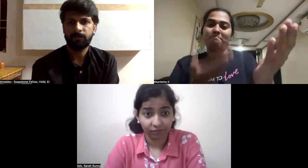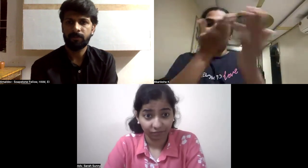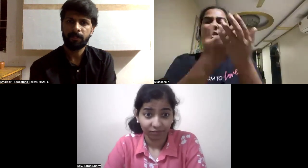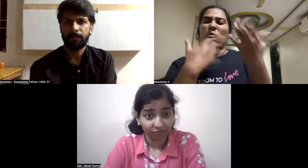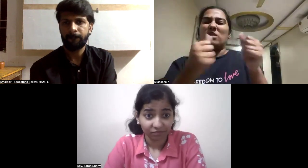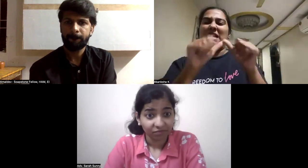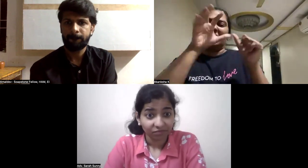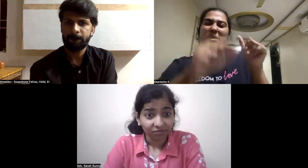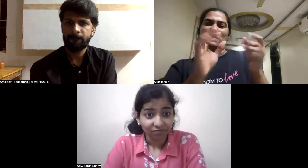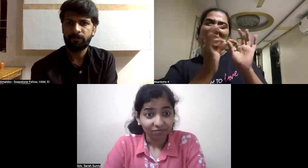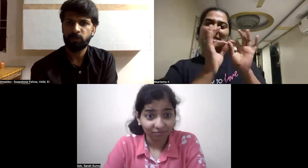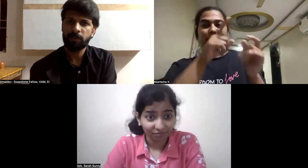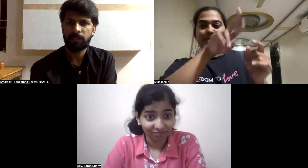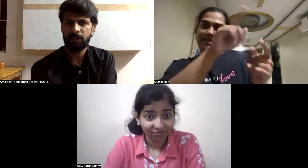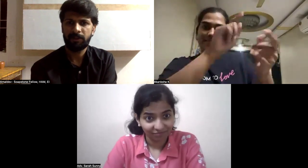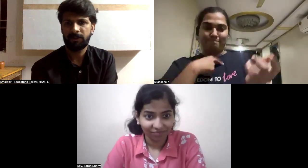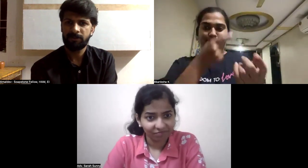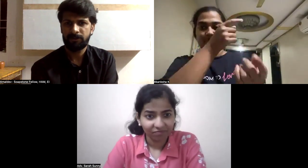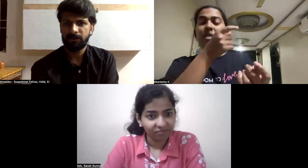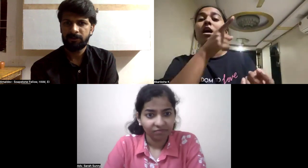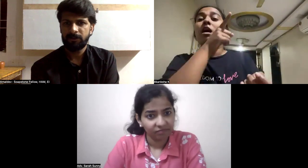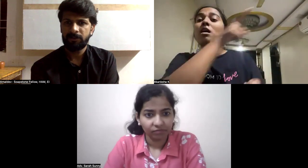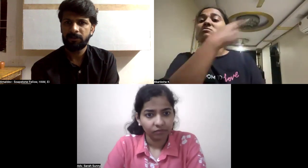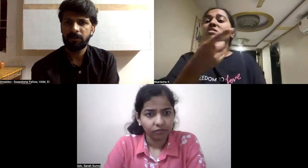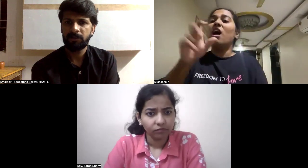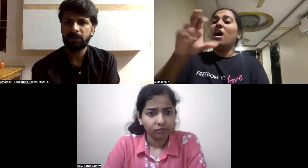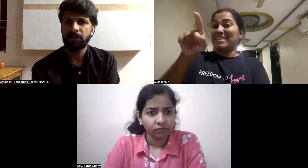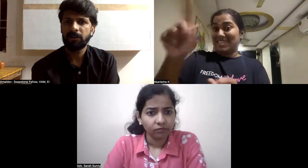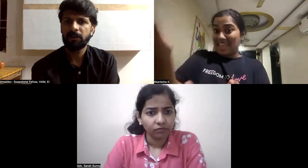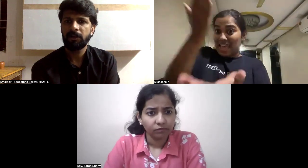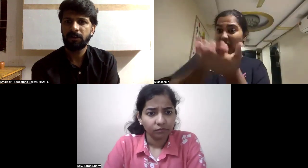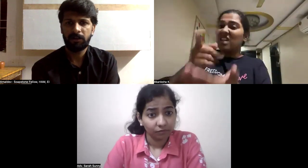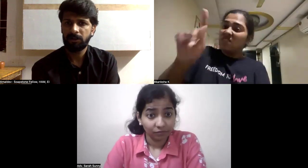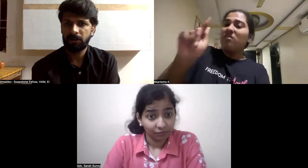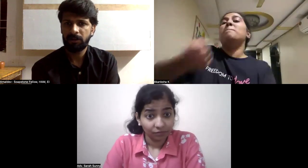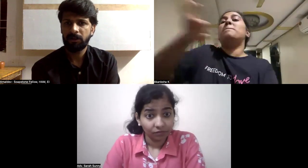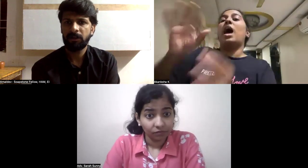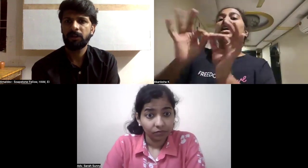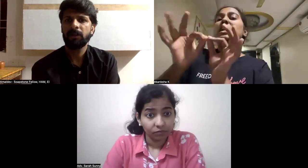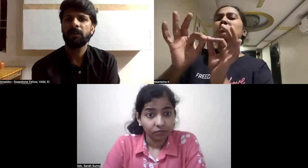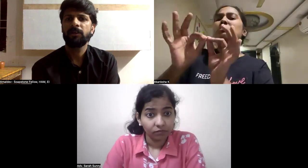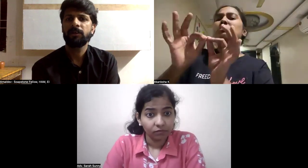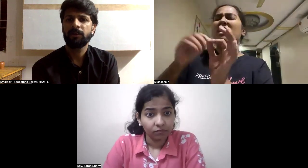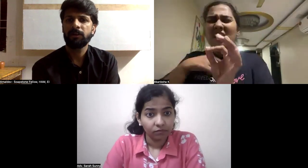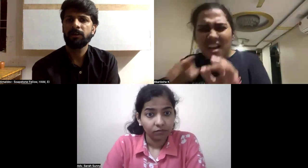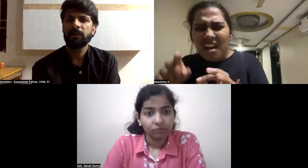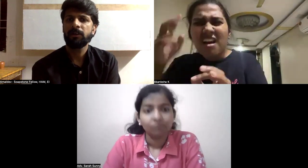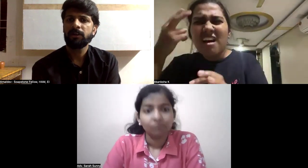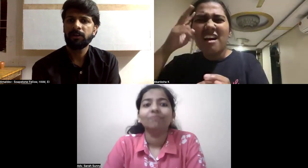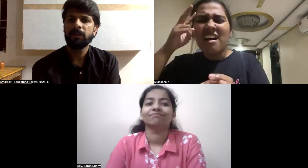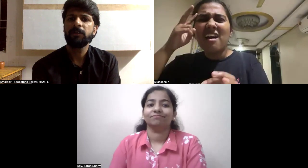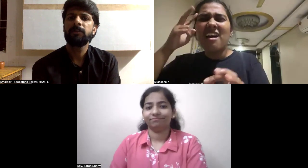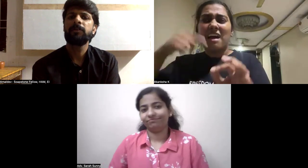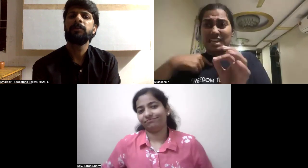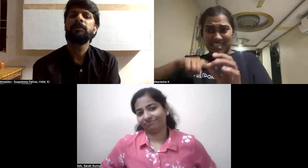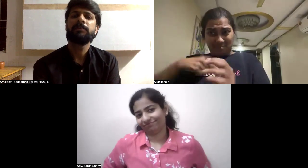individuals. And when deaf individuals apply for a job request for interpreter, we